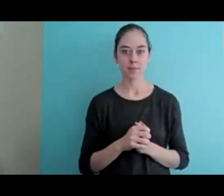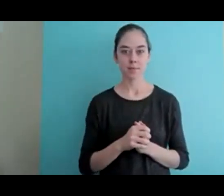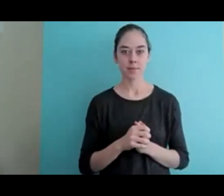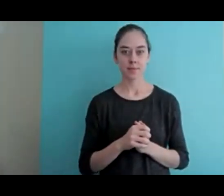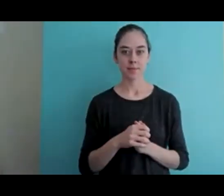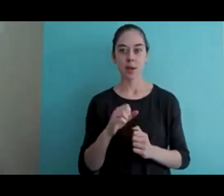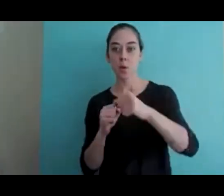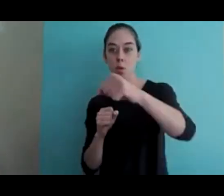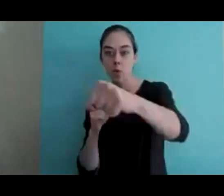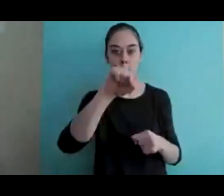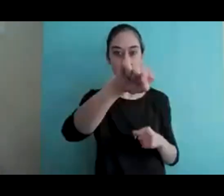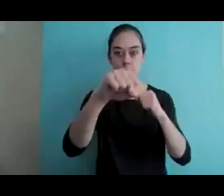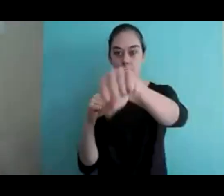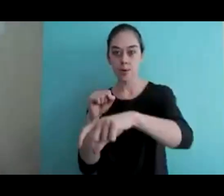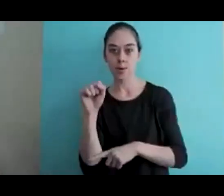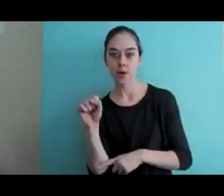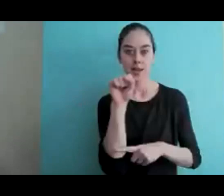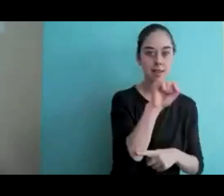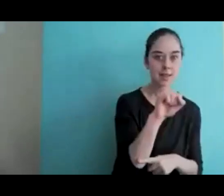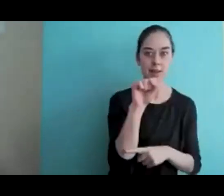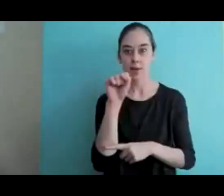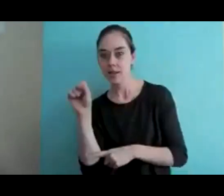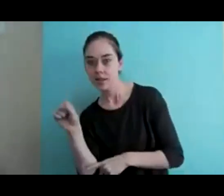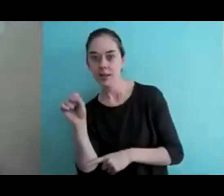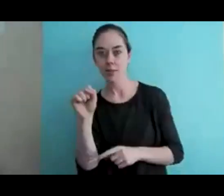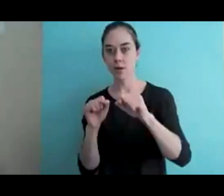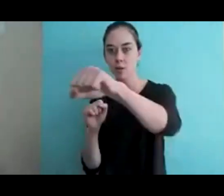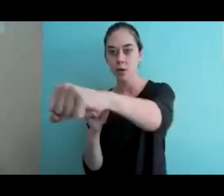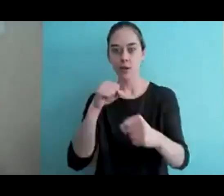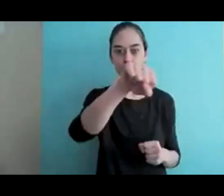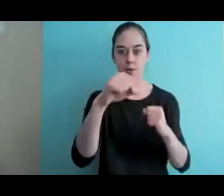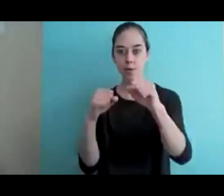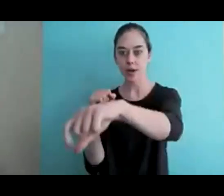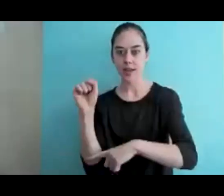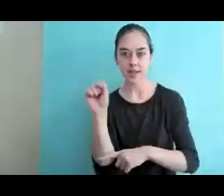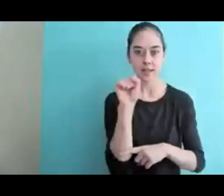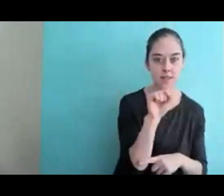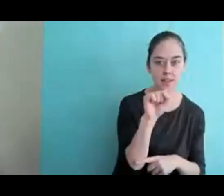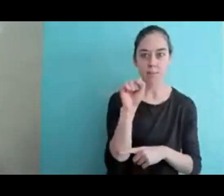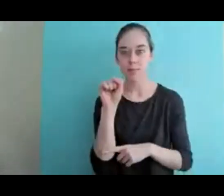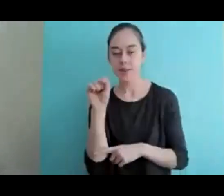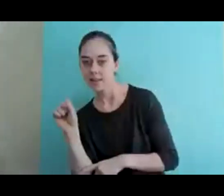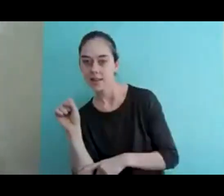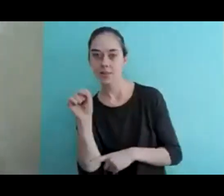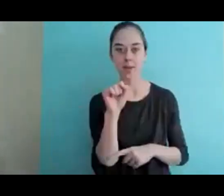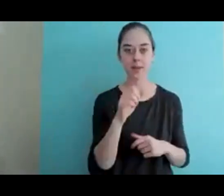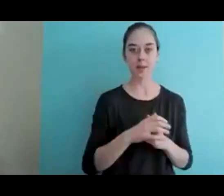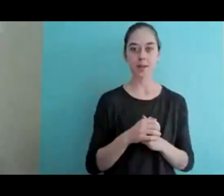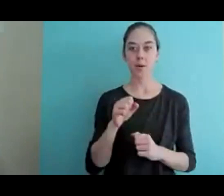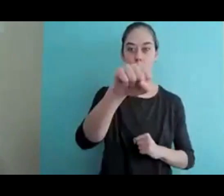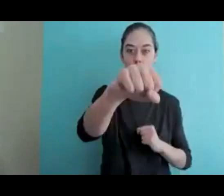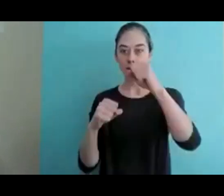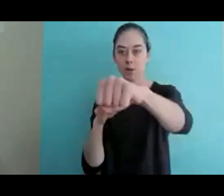slip, slip. Good. One, two, three, slip, slip. Come on, guys. One, two, three, slip, slip. Keep it